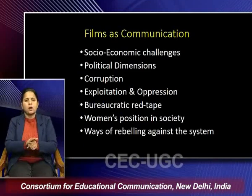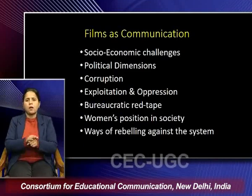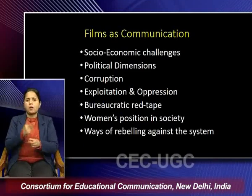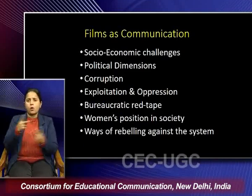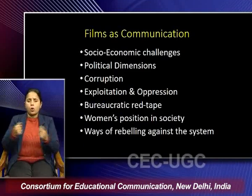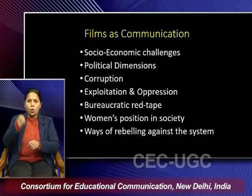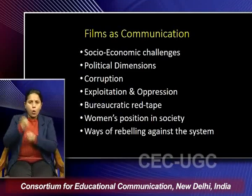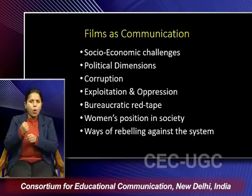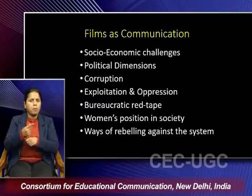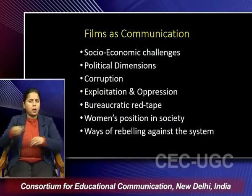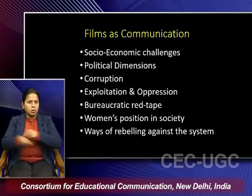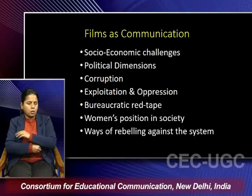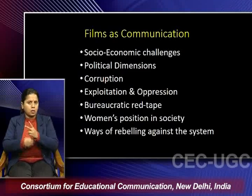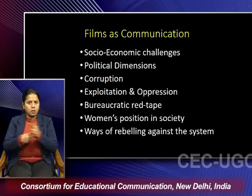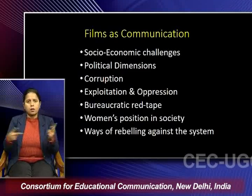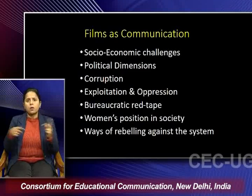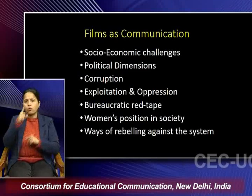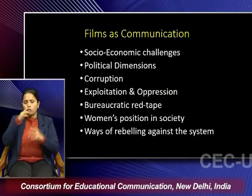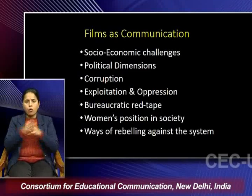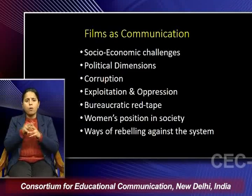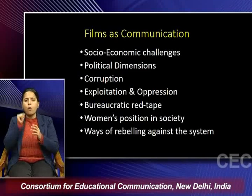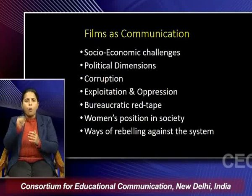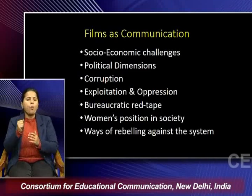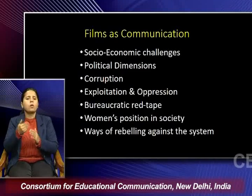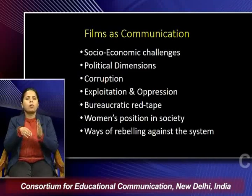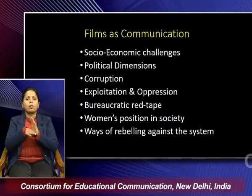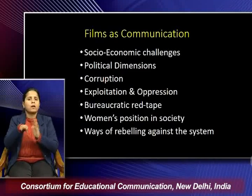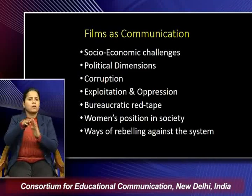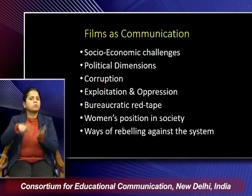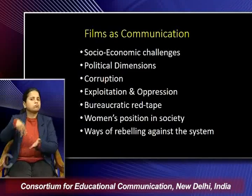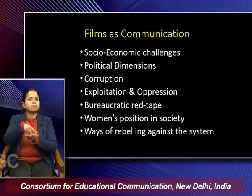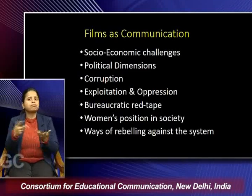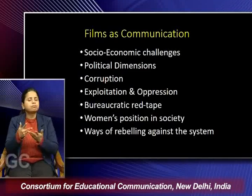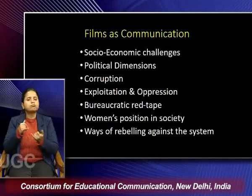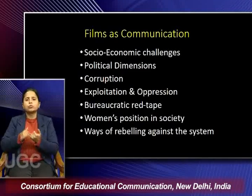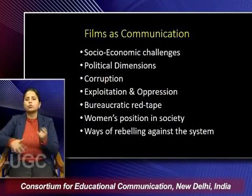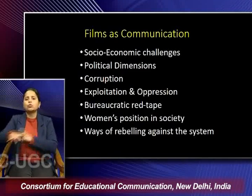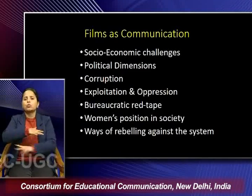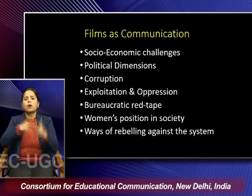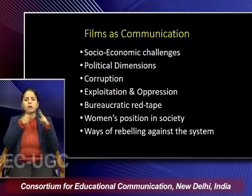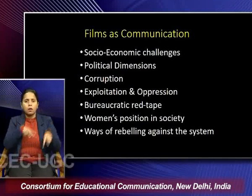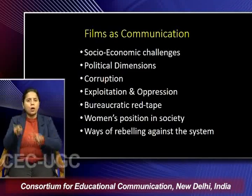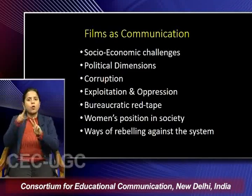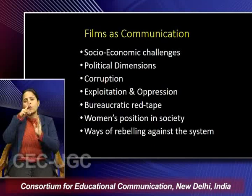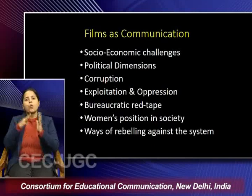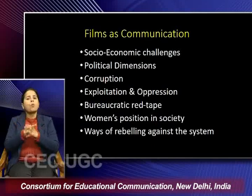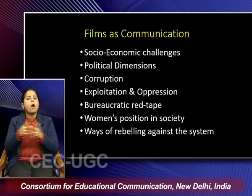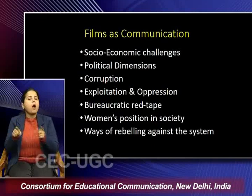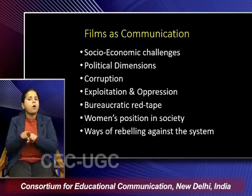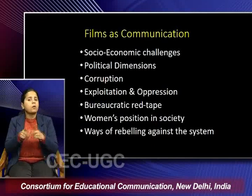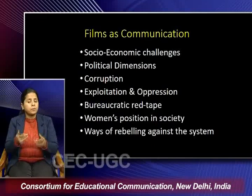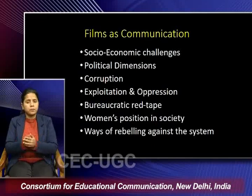red tape, the kind of women's position in the society, and how in a way the kind